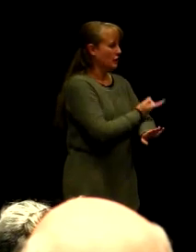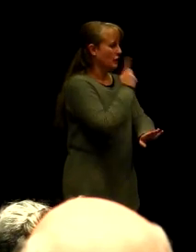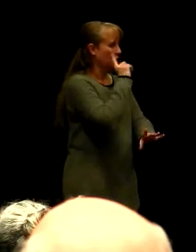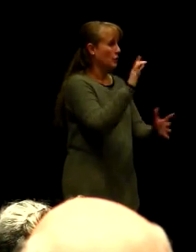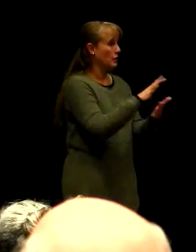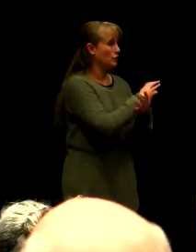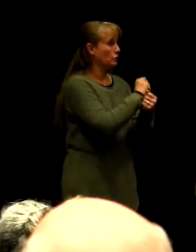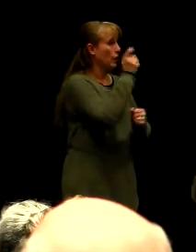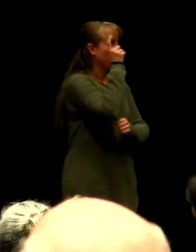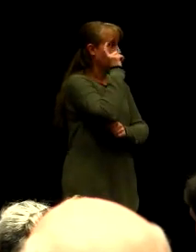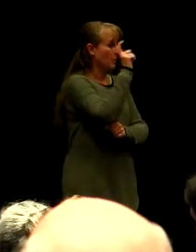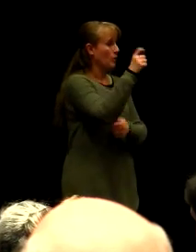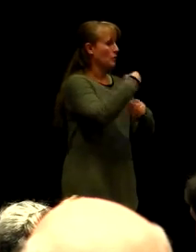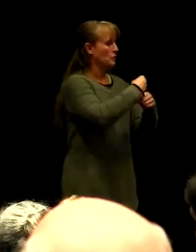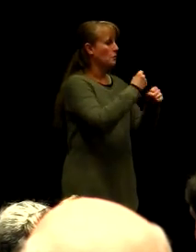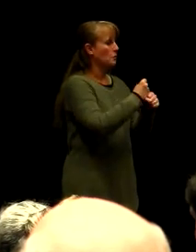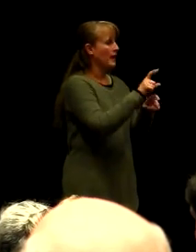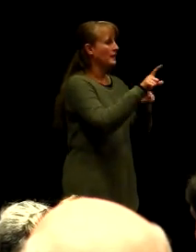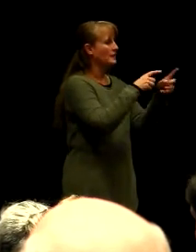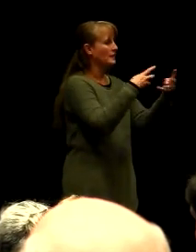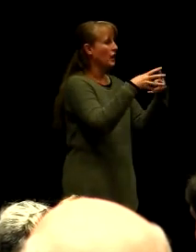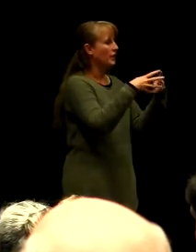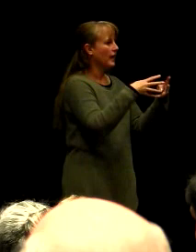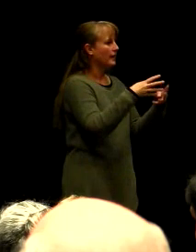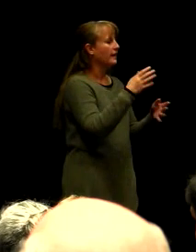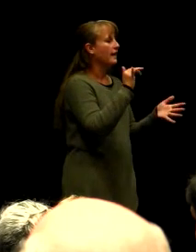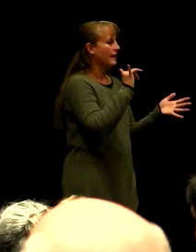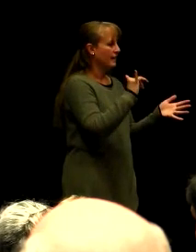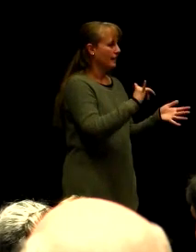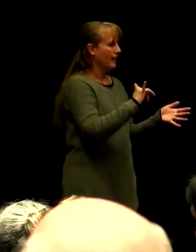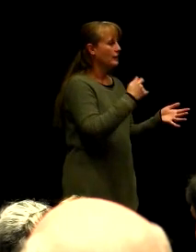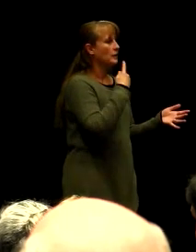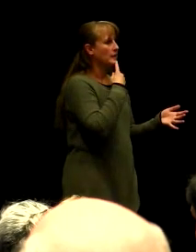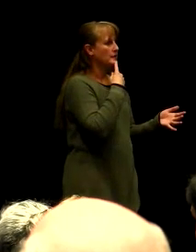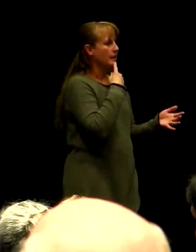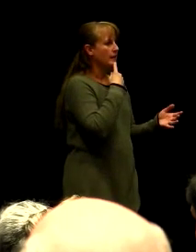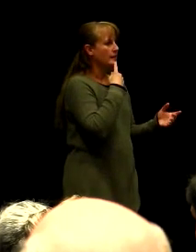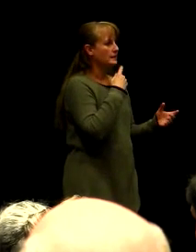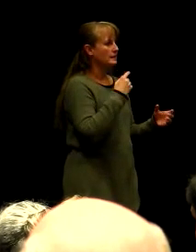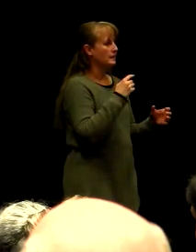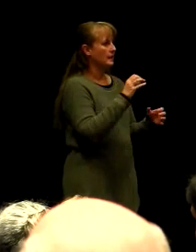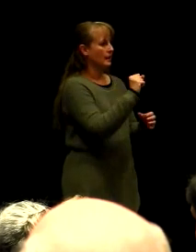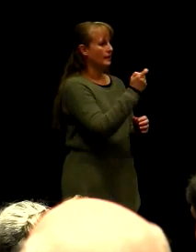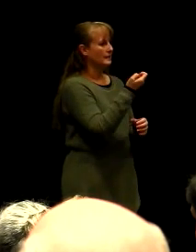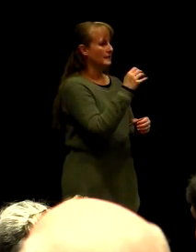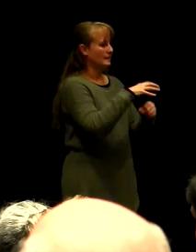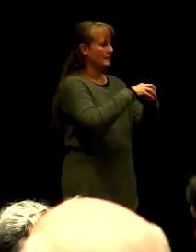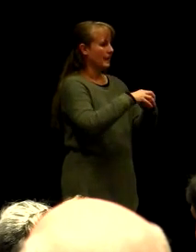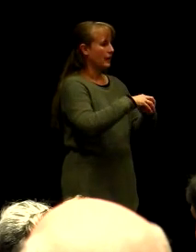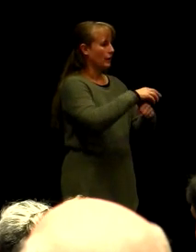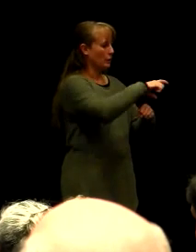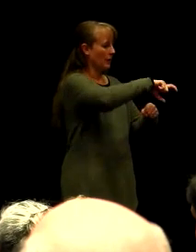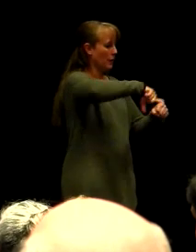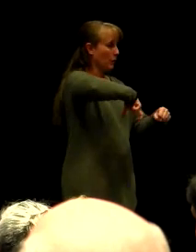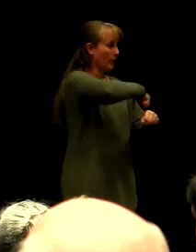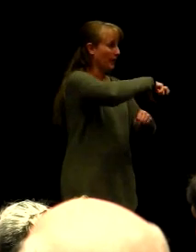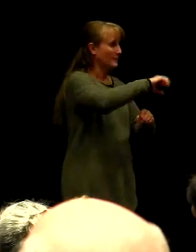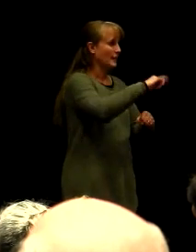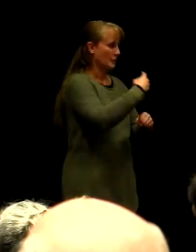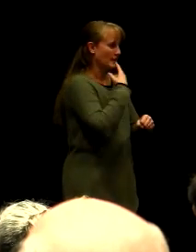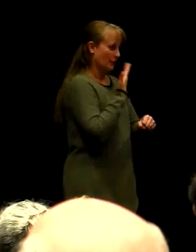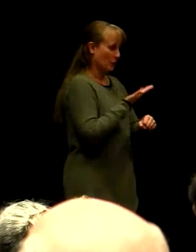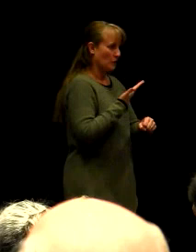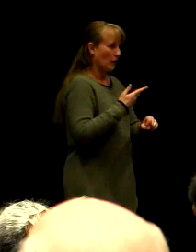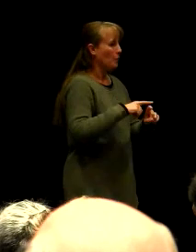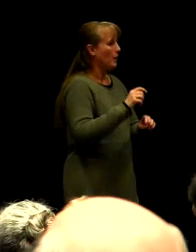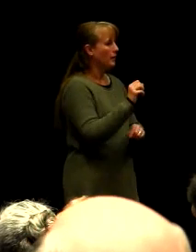make the Stargate. And that's what the rings of Saturn are, according to Clark. But yeah, unfortunately,